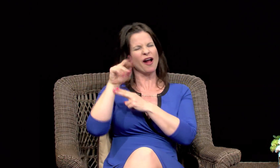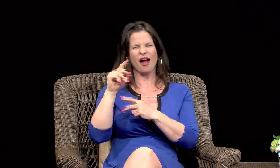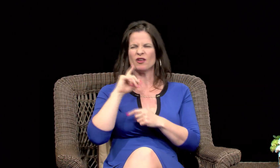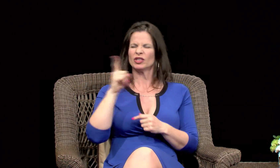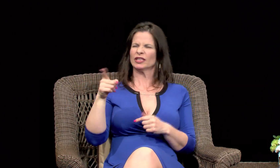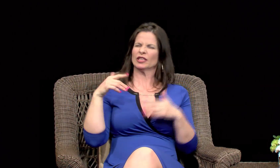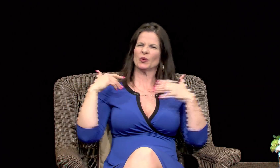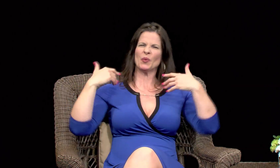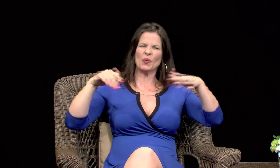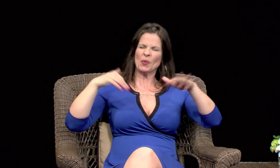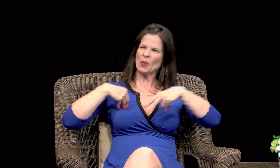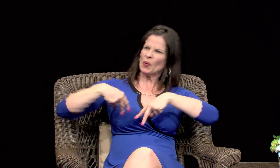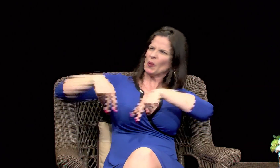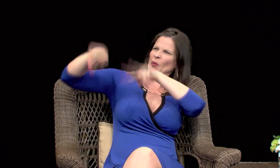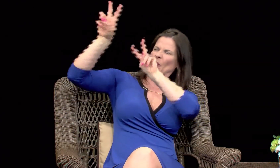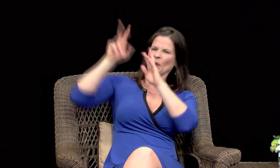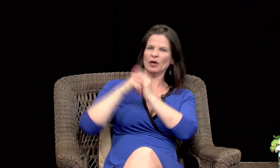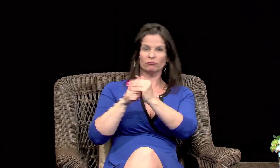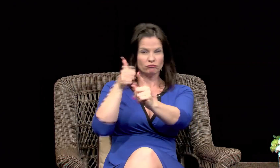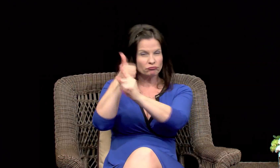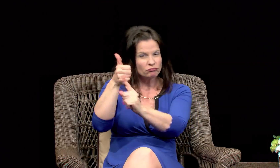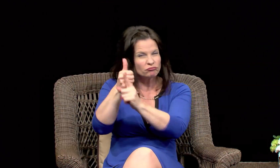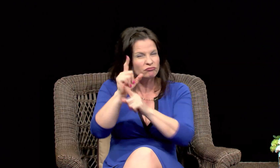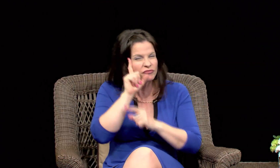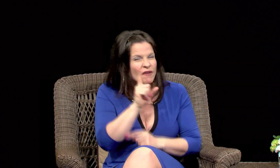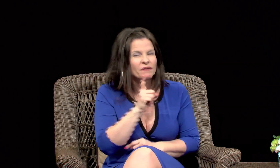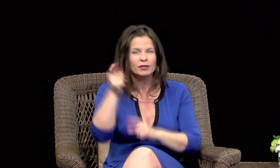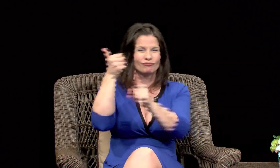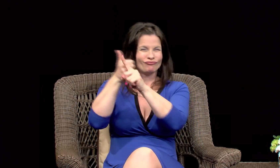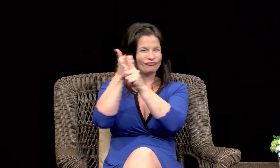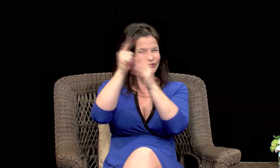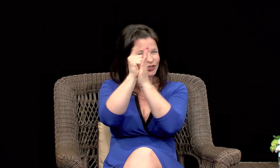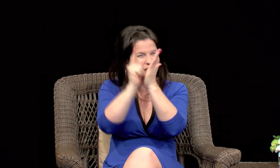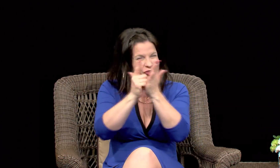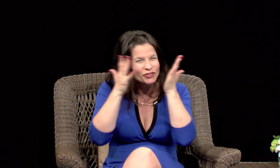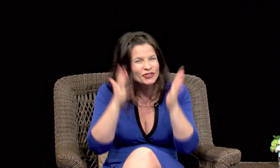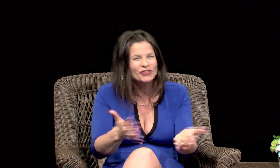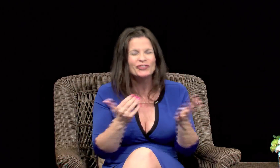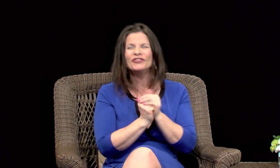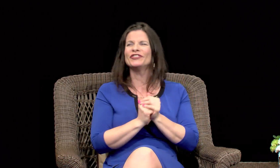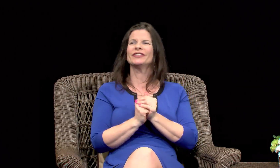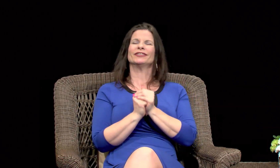campus is just amazing. I look up to her. I admire her. She's deaf. She's a lawyer.